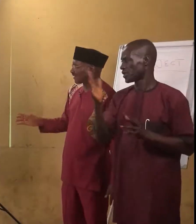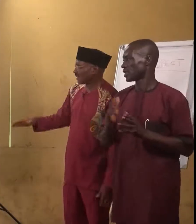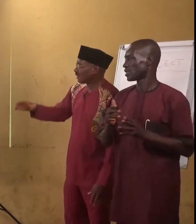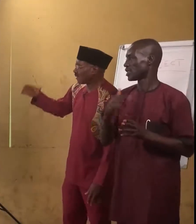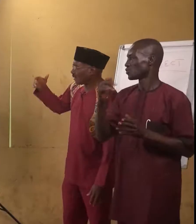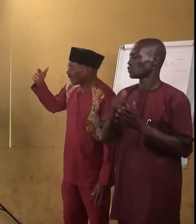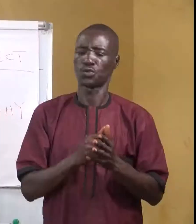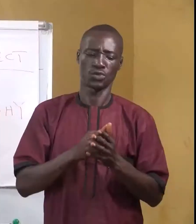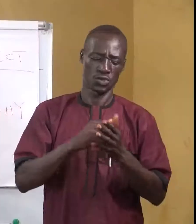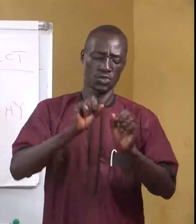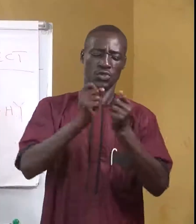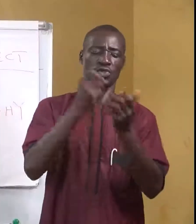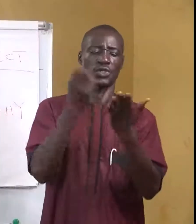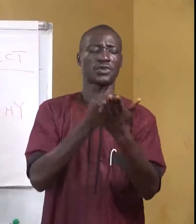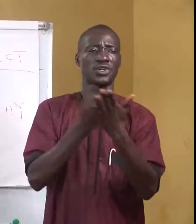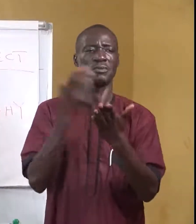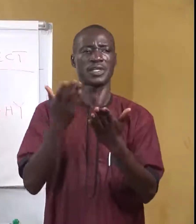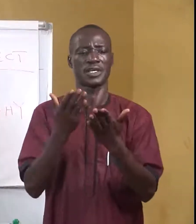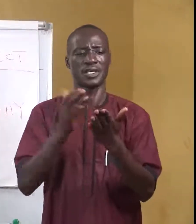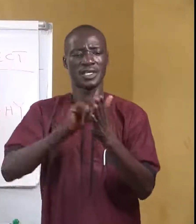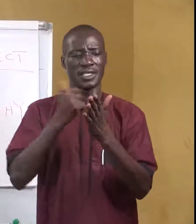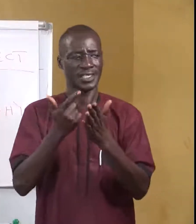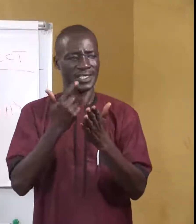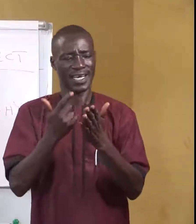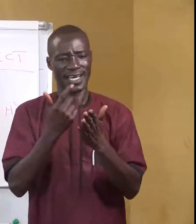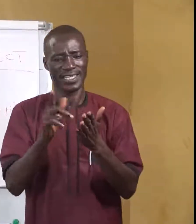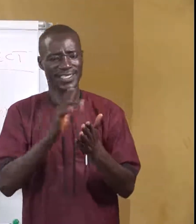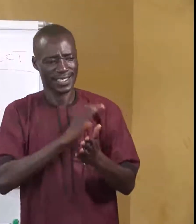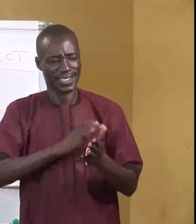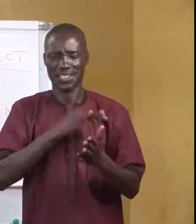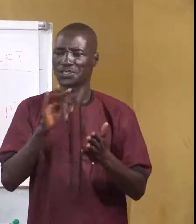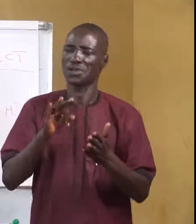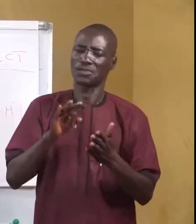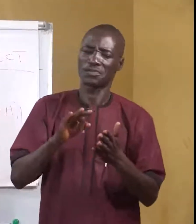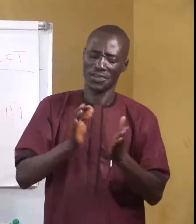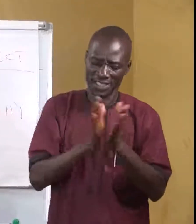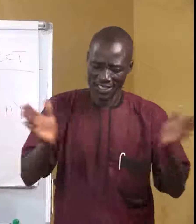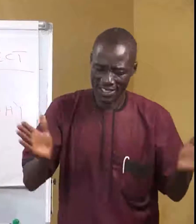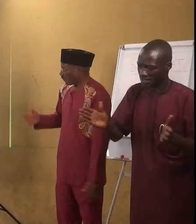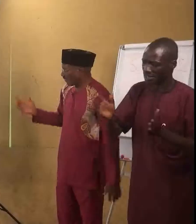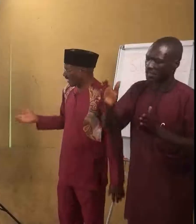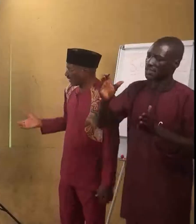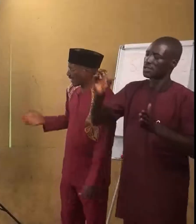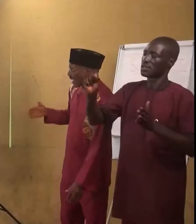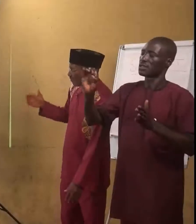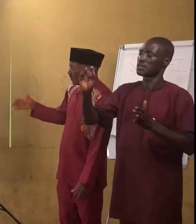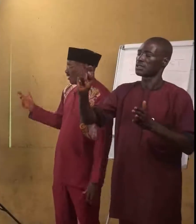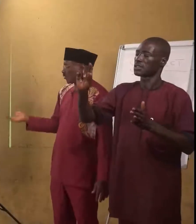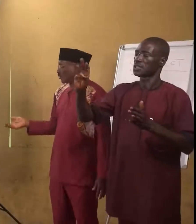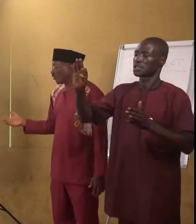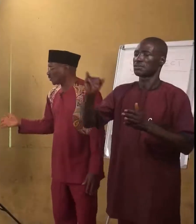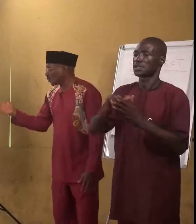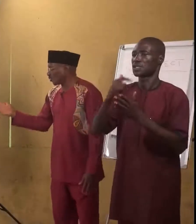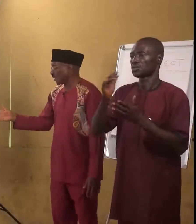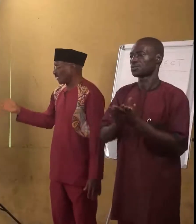Then I say, if you look at the roads, footpaths, which is common in the villages, then I made